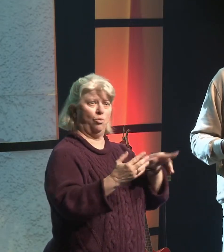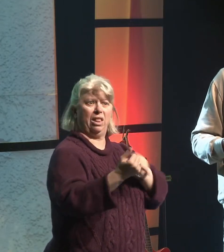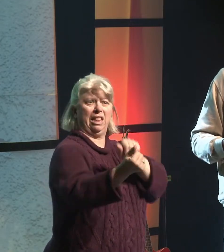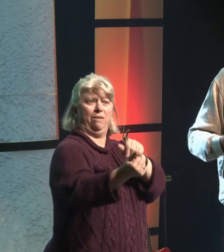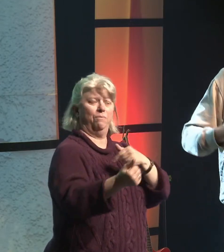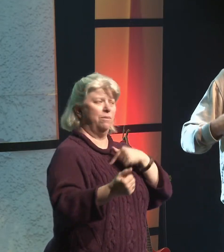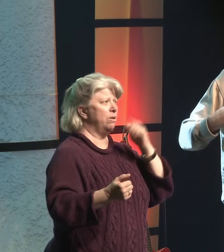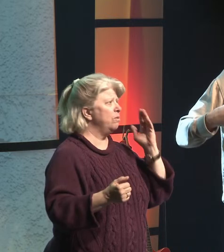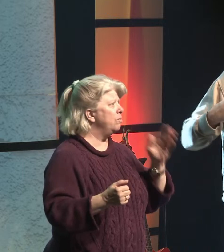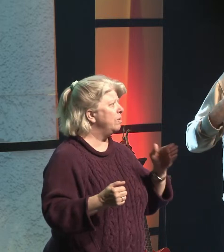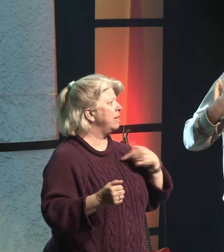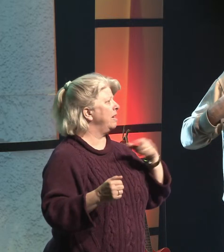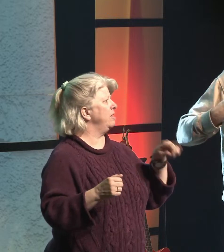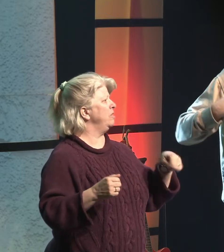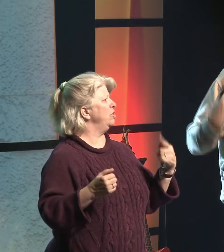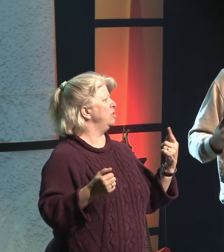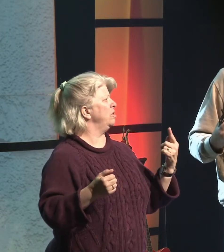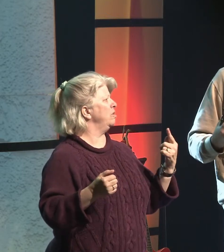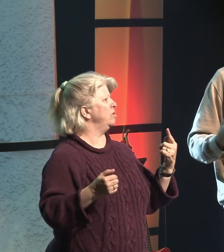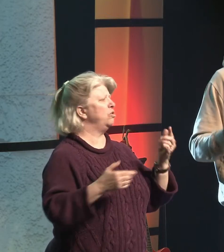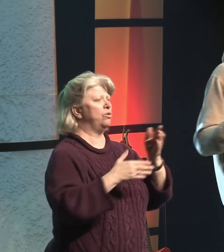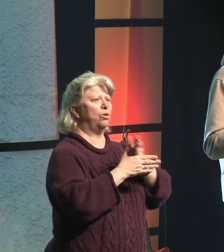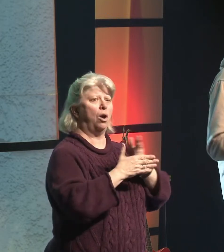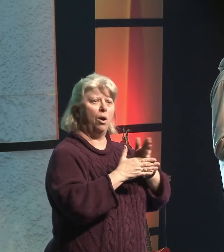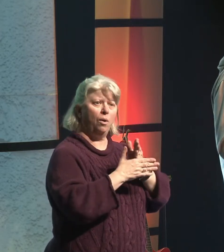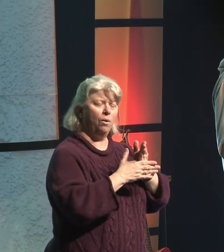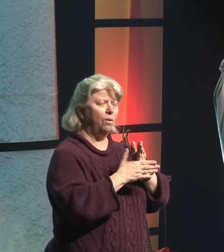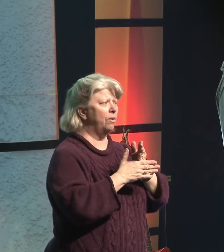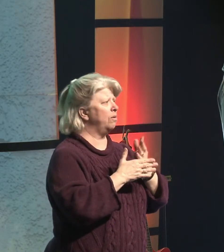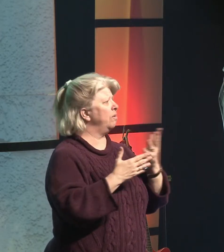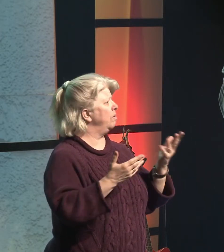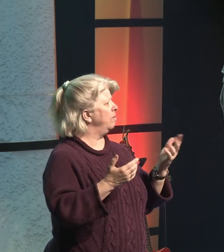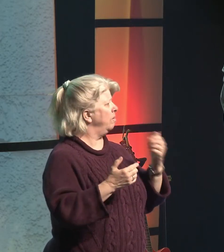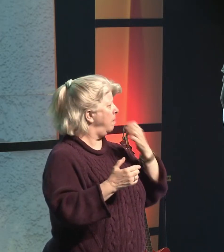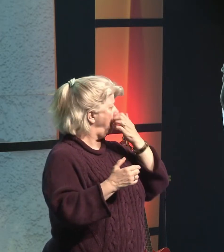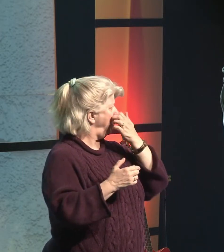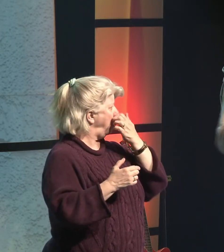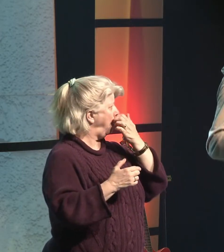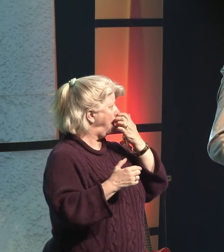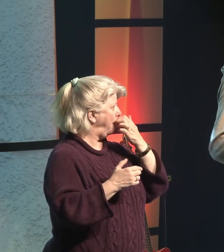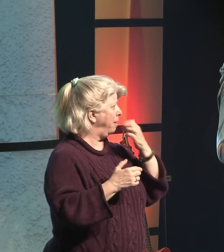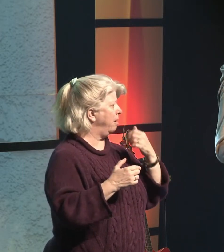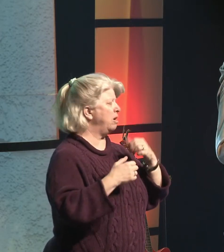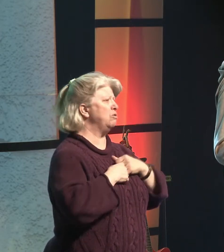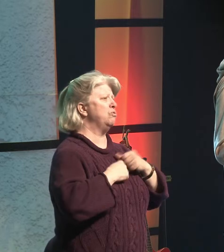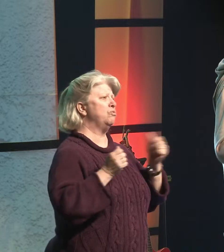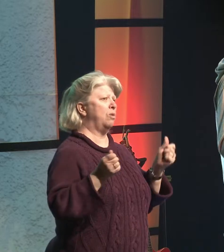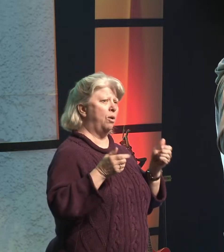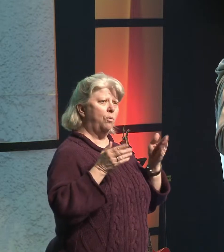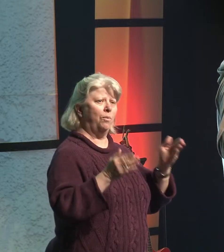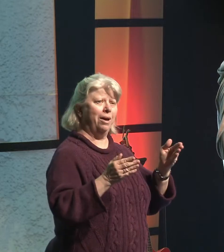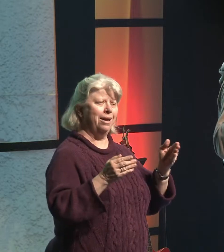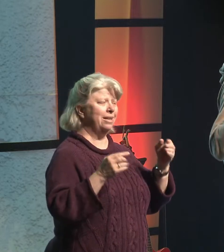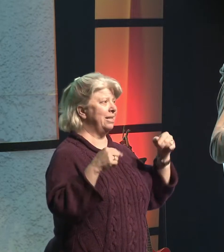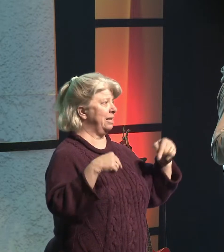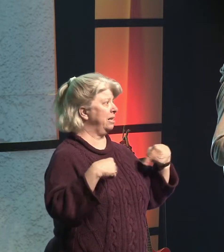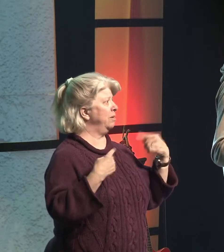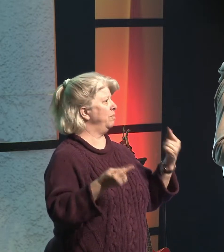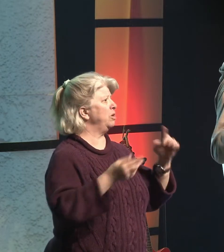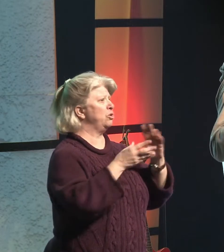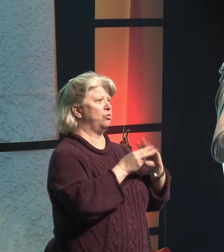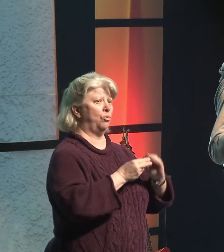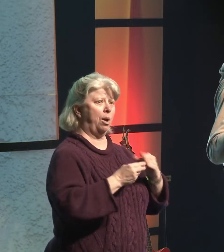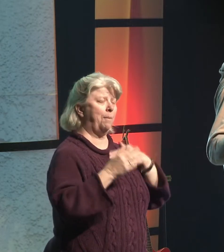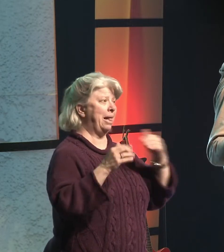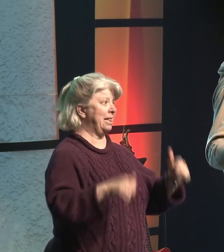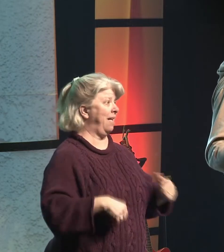point. If I can just share, like, kind of in a bit of a raw way, like this has been the story of my